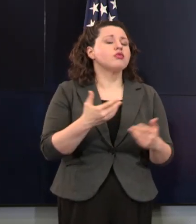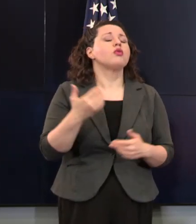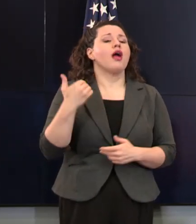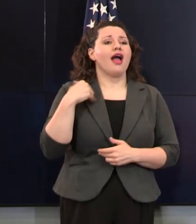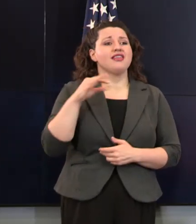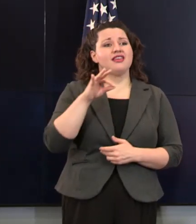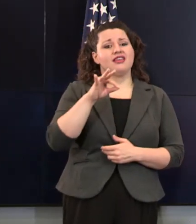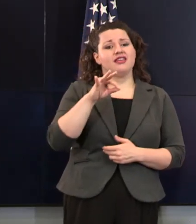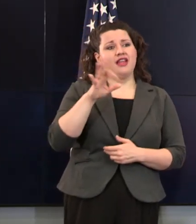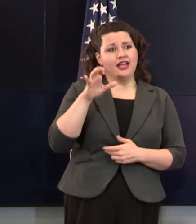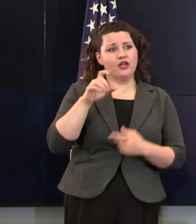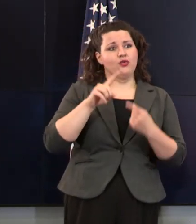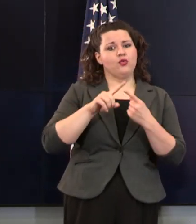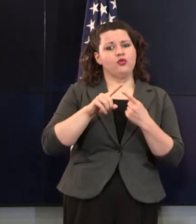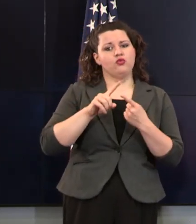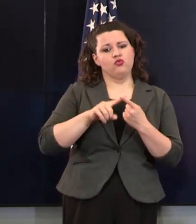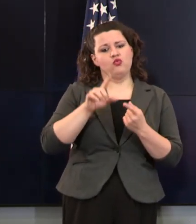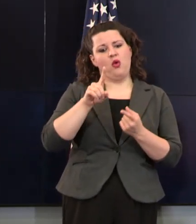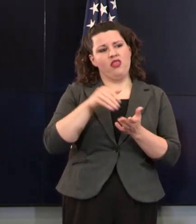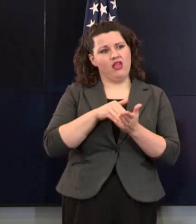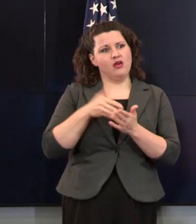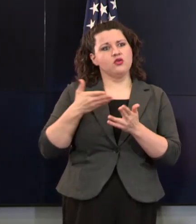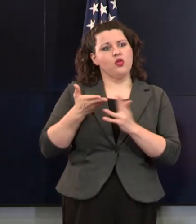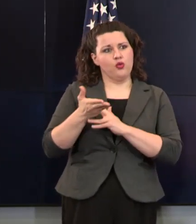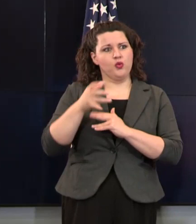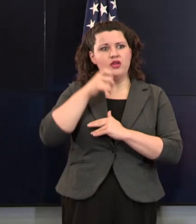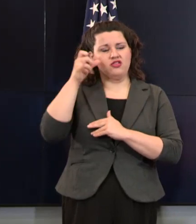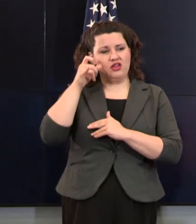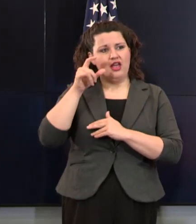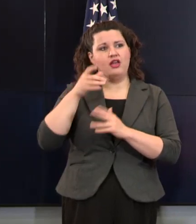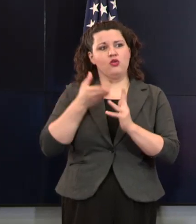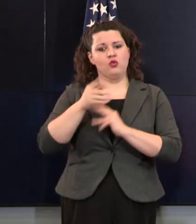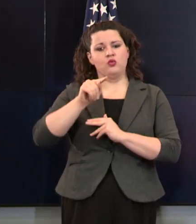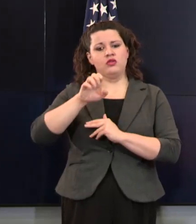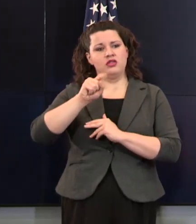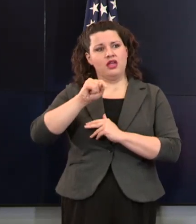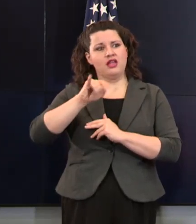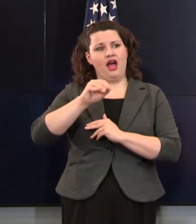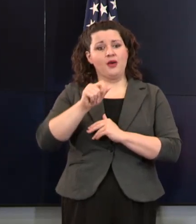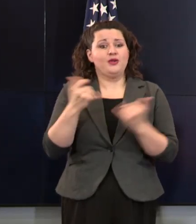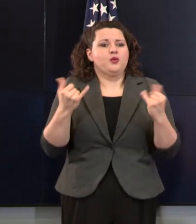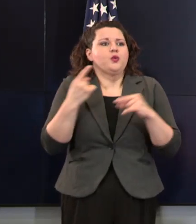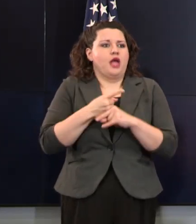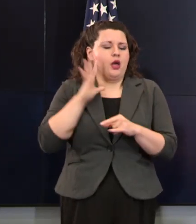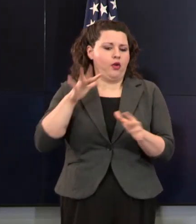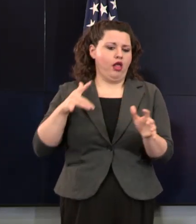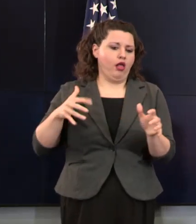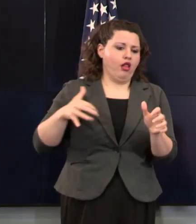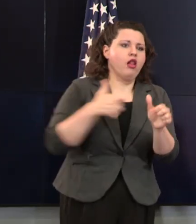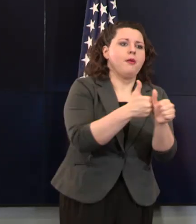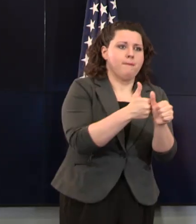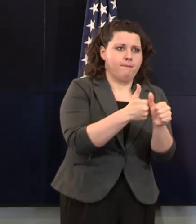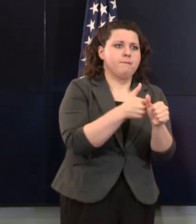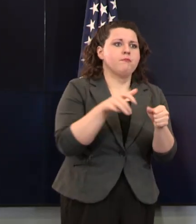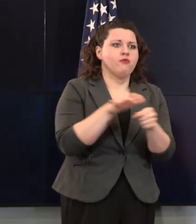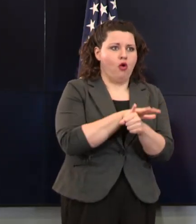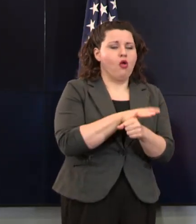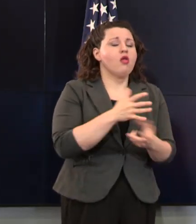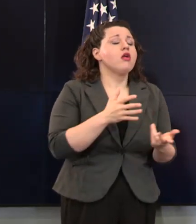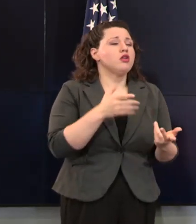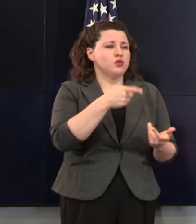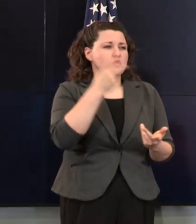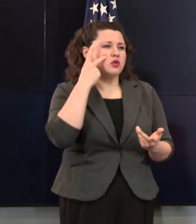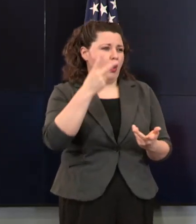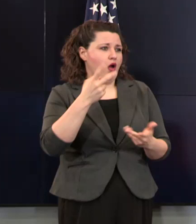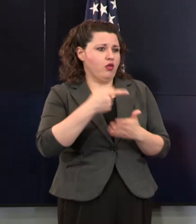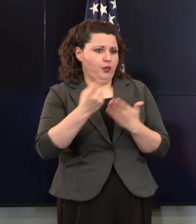900 to 1,000 through yesterday from the Test Iowa, and we should complete the backlog today. So then we'll be back on track. You saw the numbers